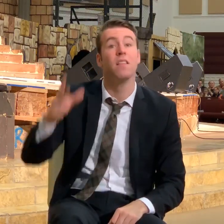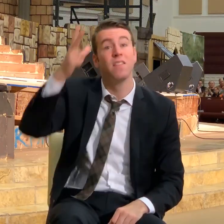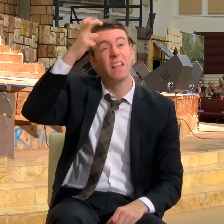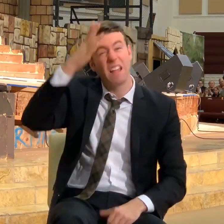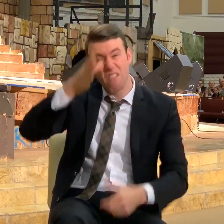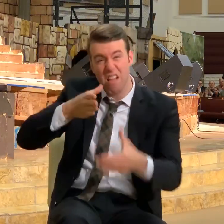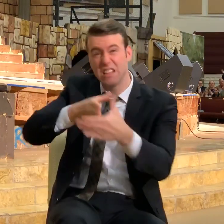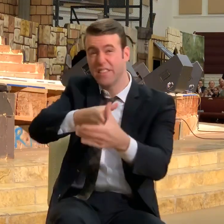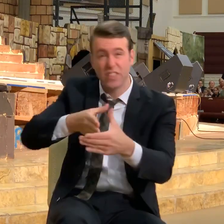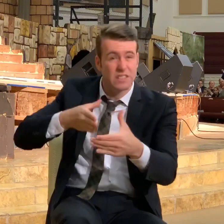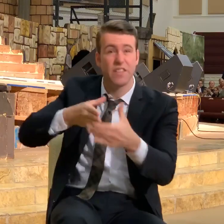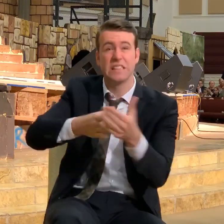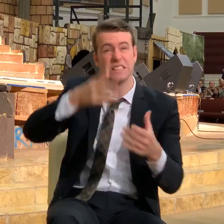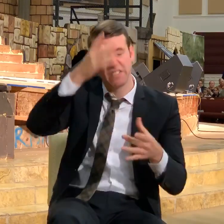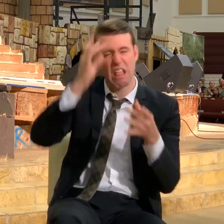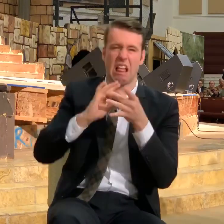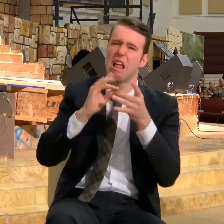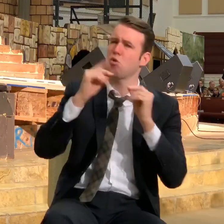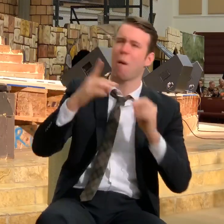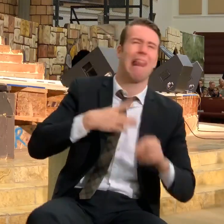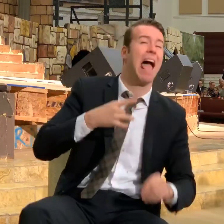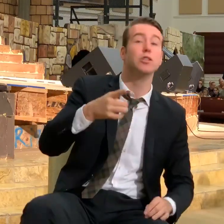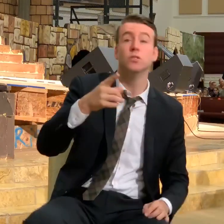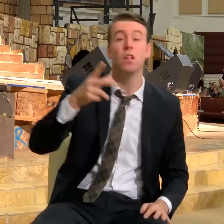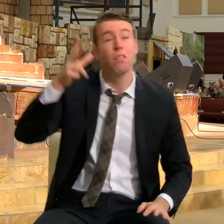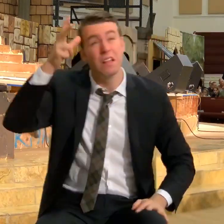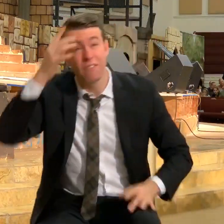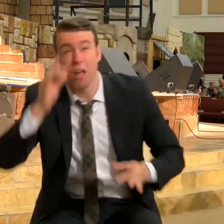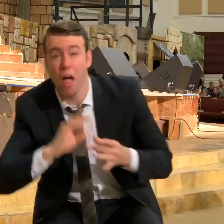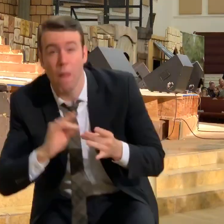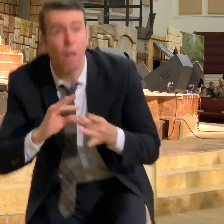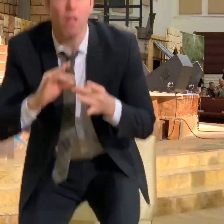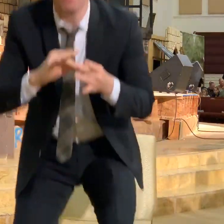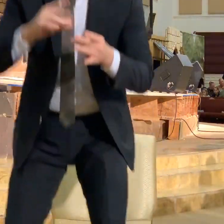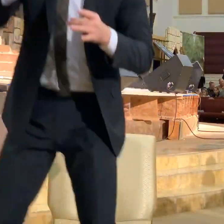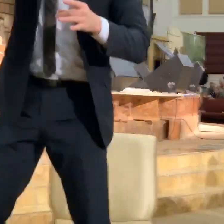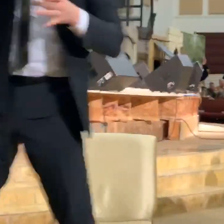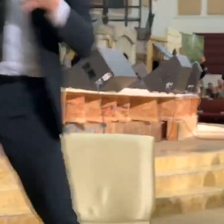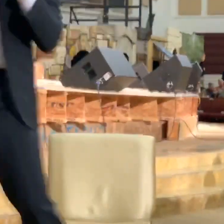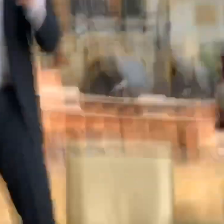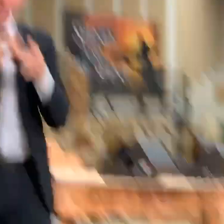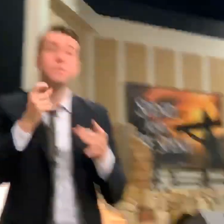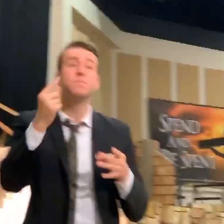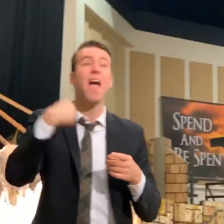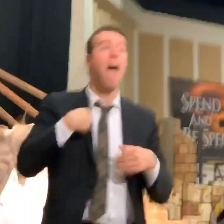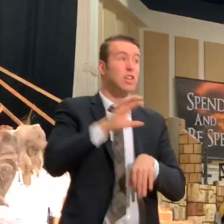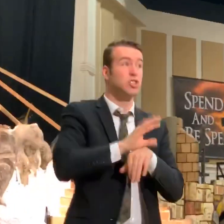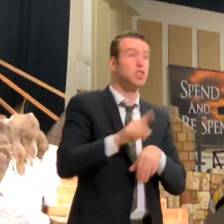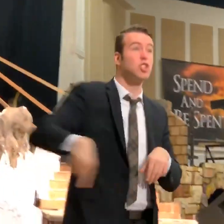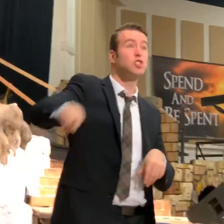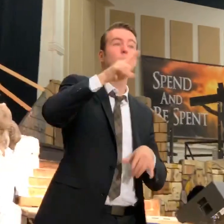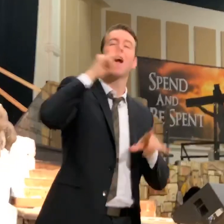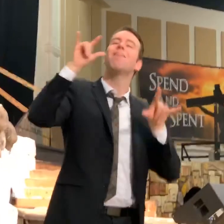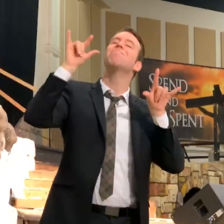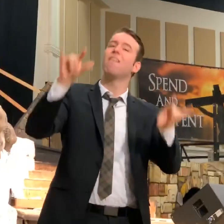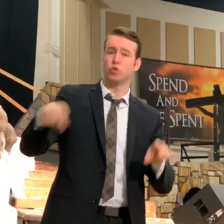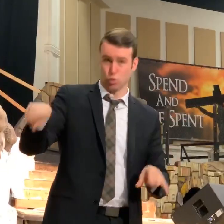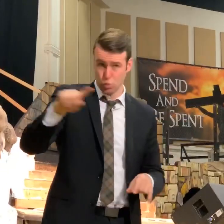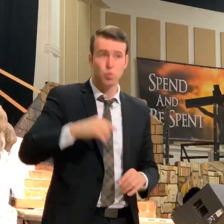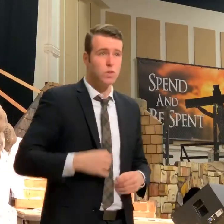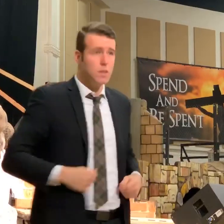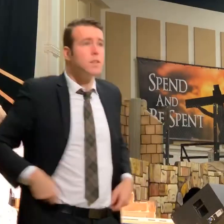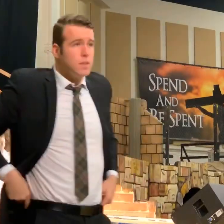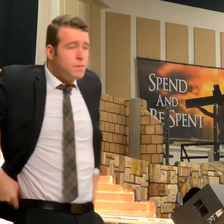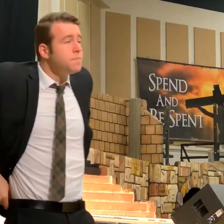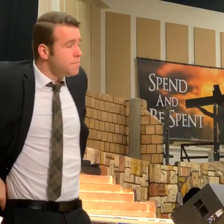devil's against you and telling you nobody likes you. For every knucklehead that don't like you, there's a body called the church that loves you.